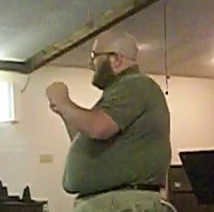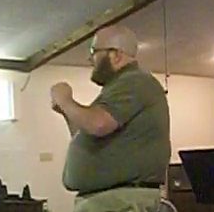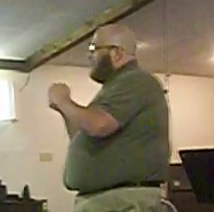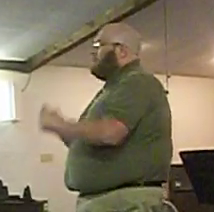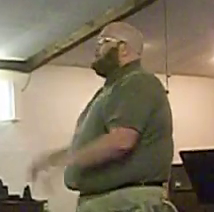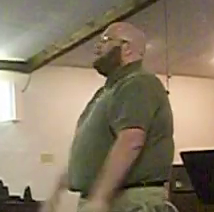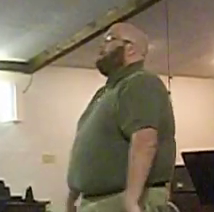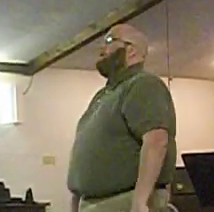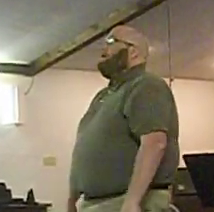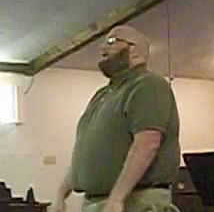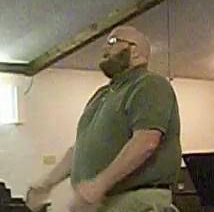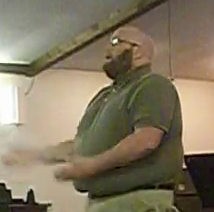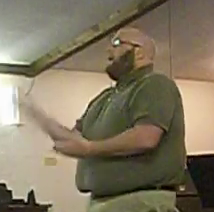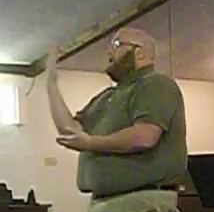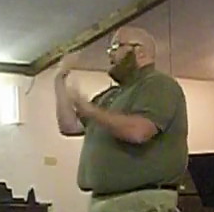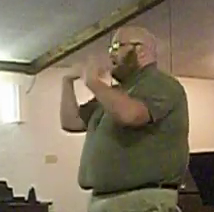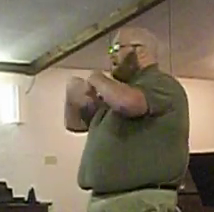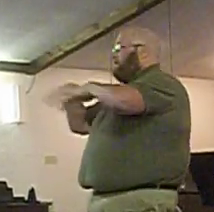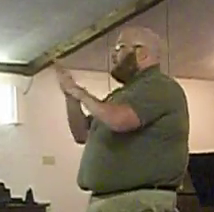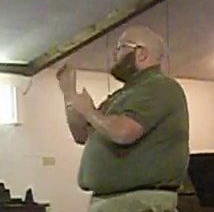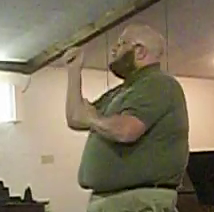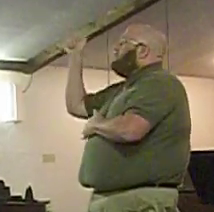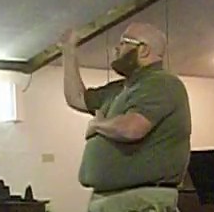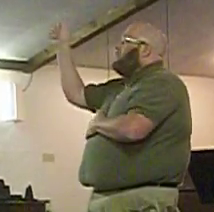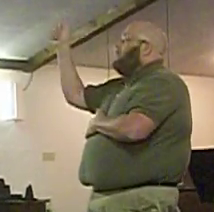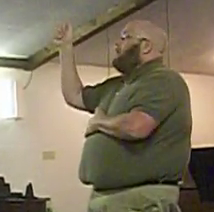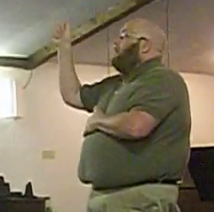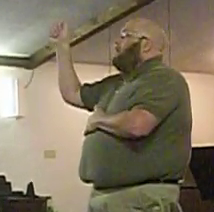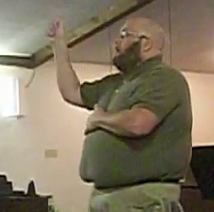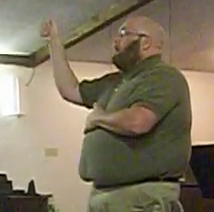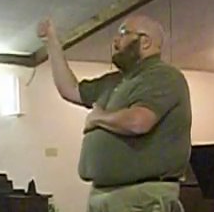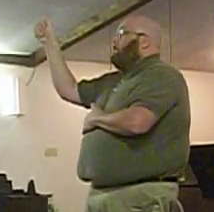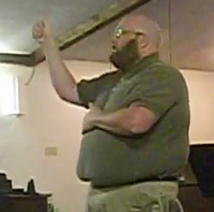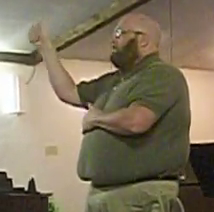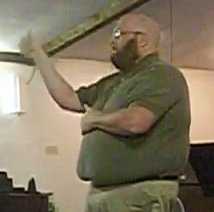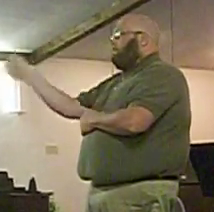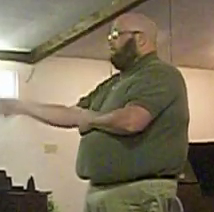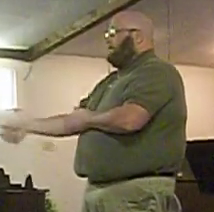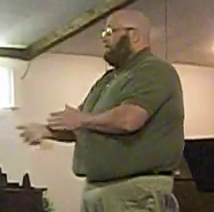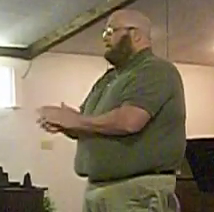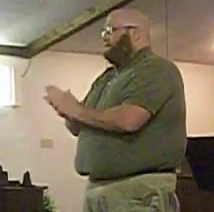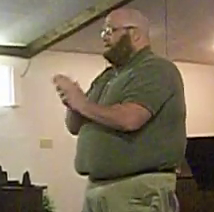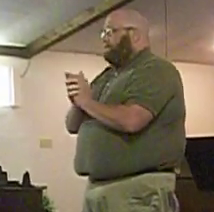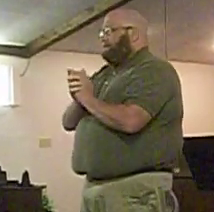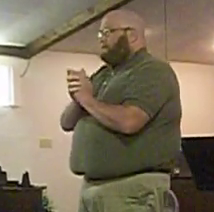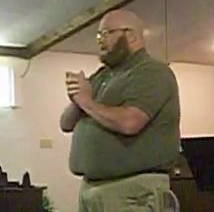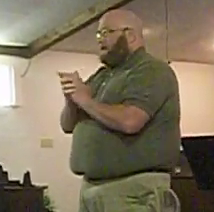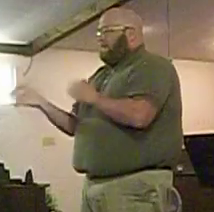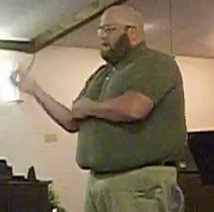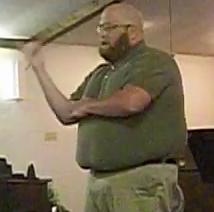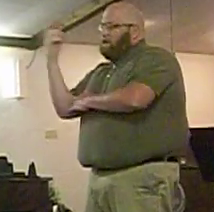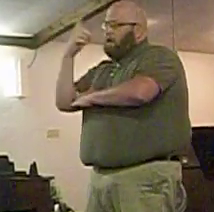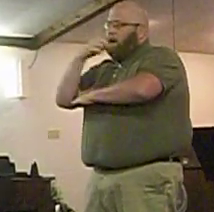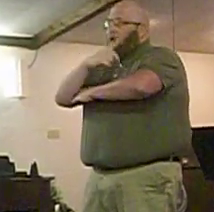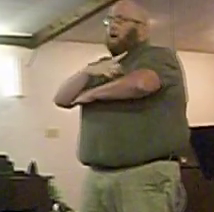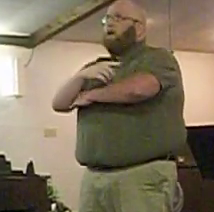He was then almost hill.